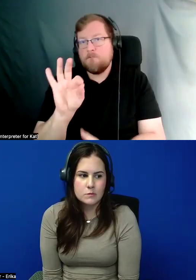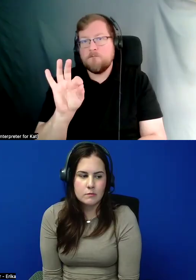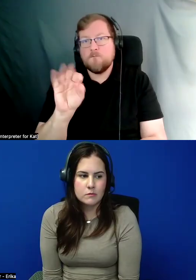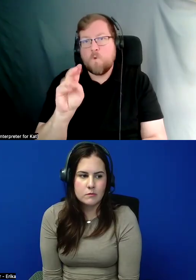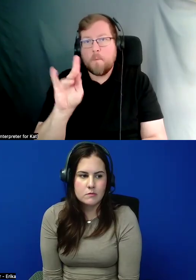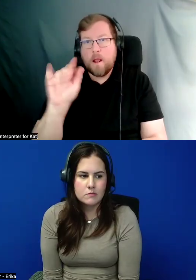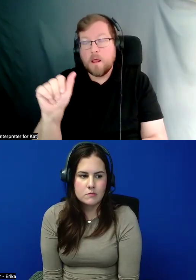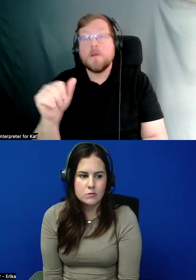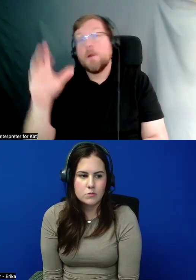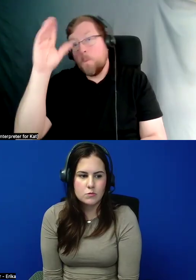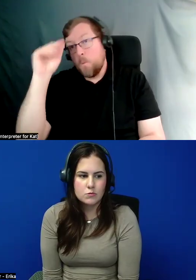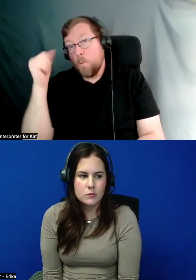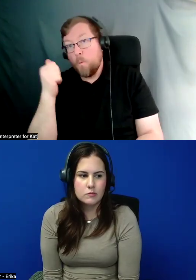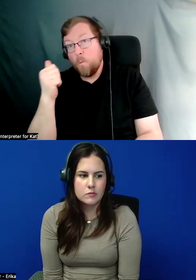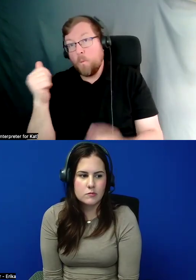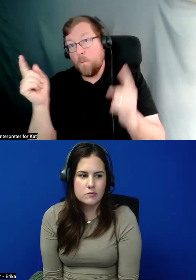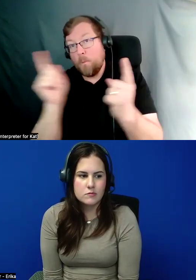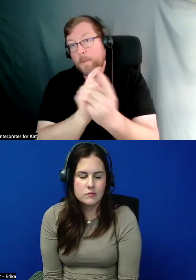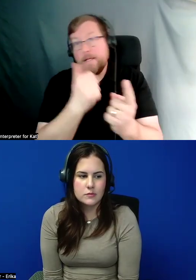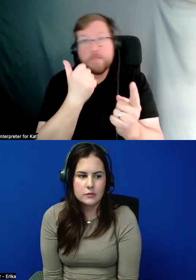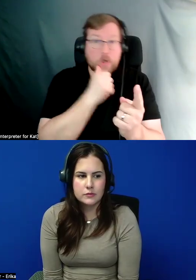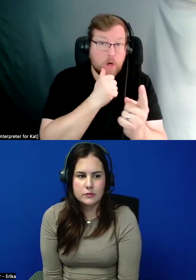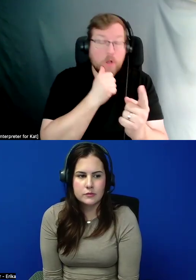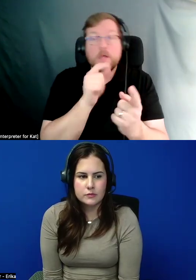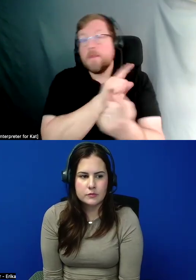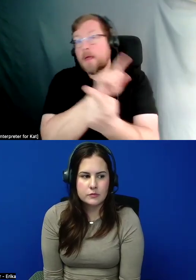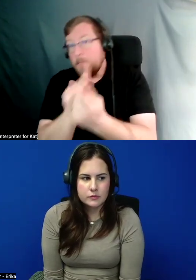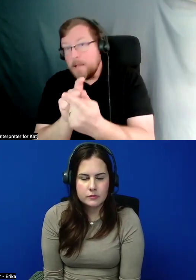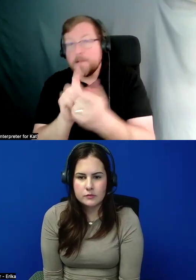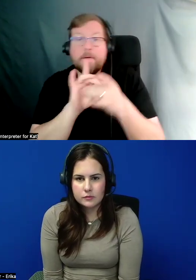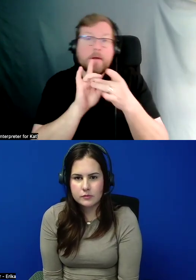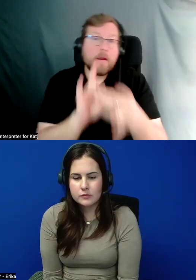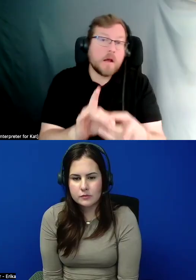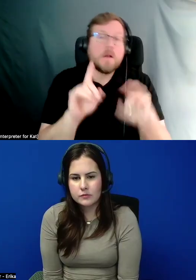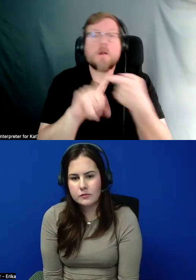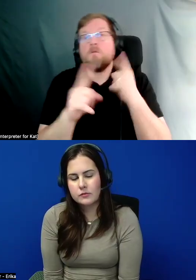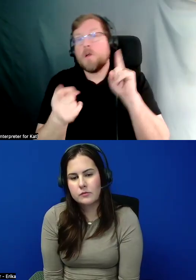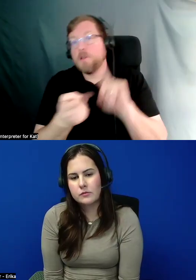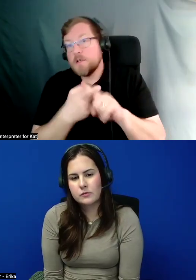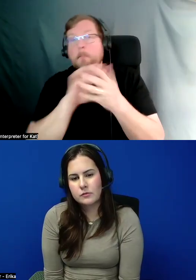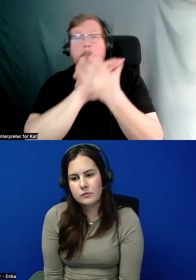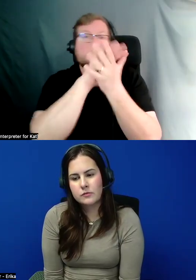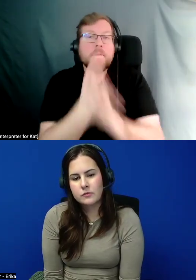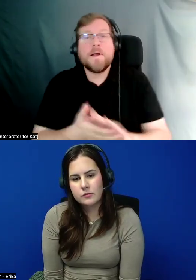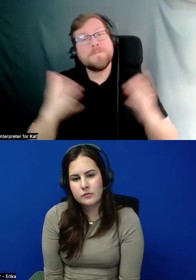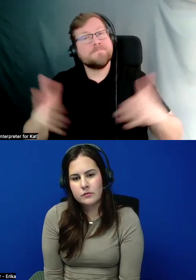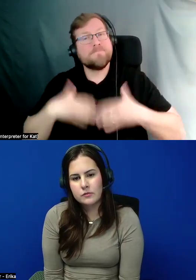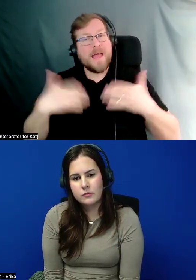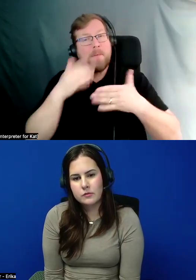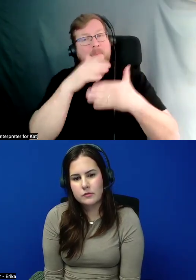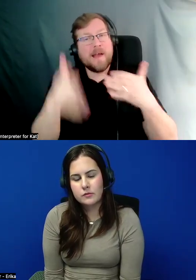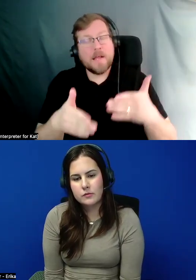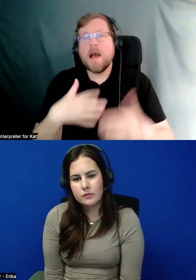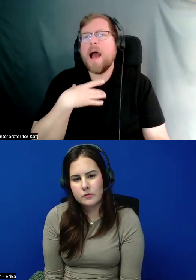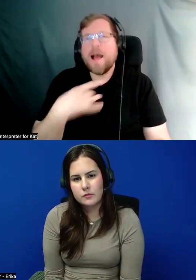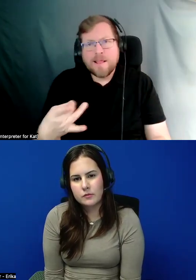boy meet girl, cute meet a greet, and then they form a connection, friendship, and it becomes happy ending. I really like how